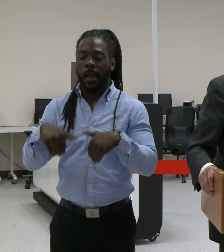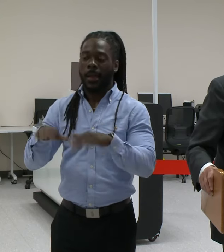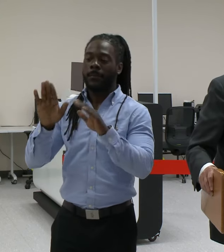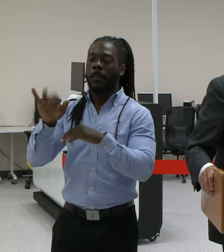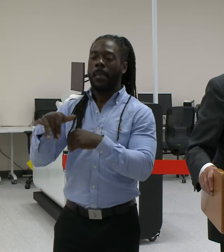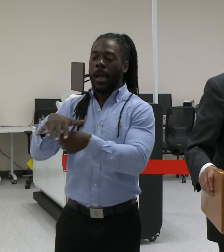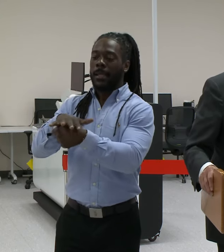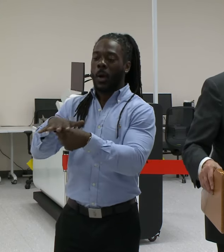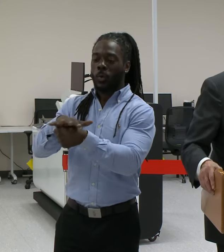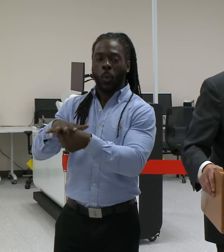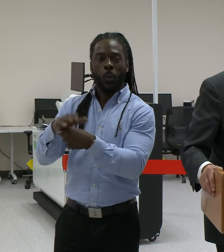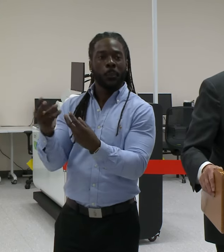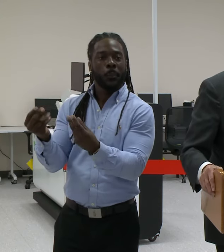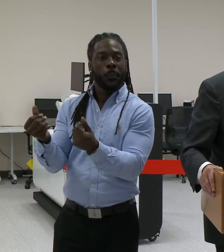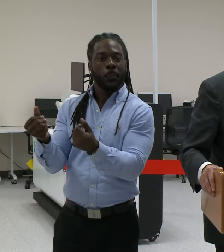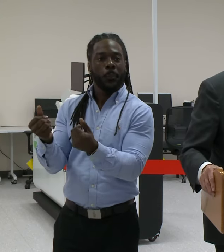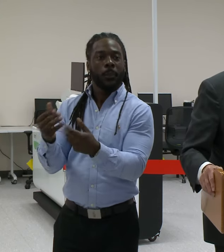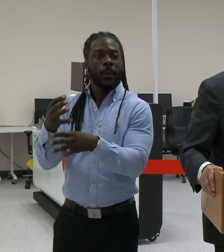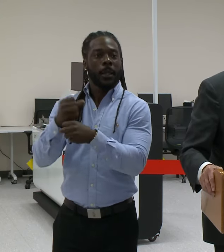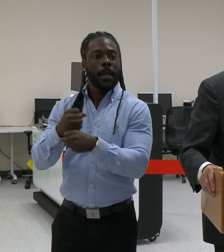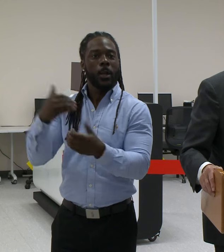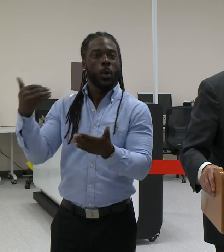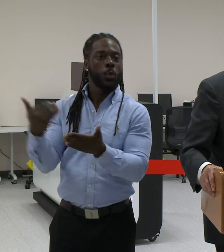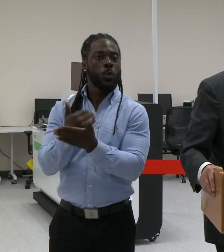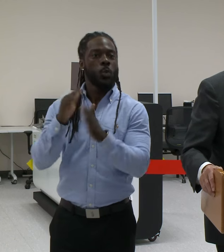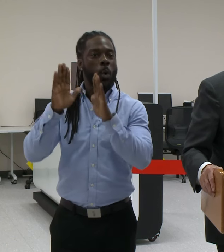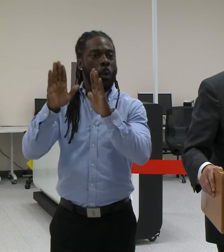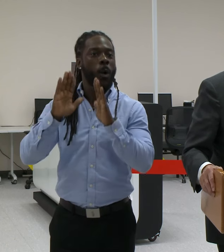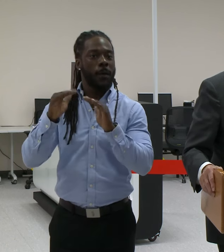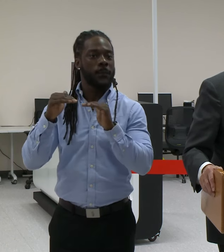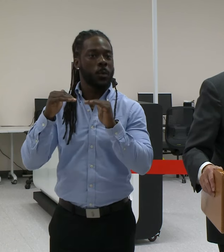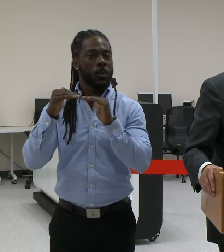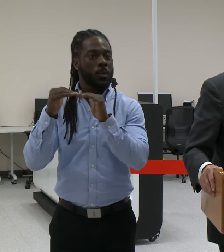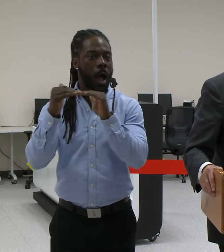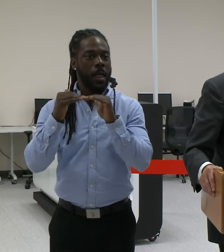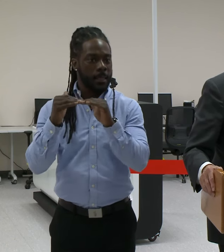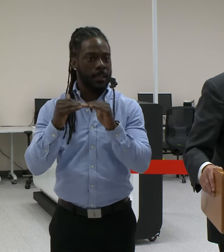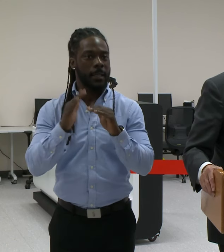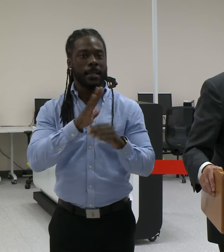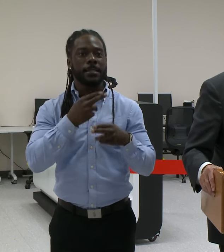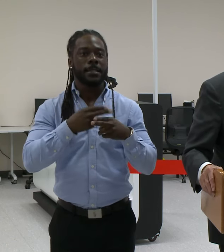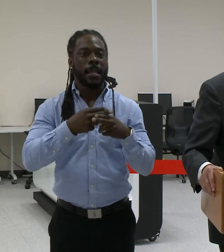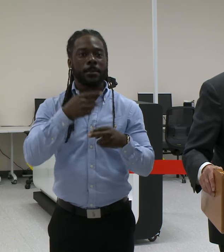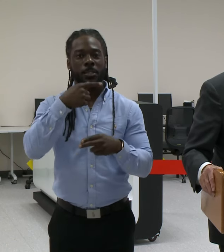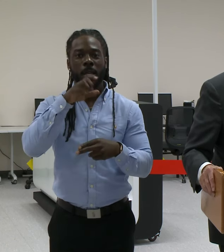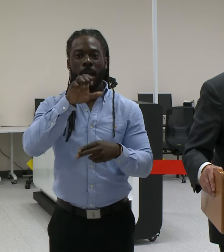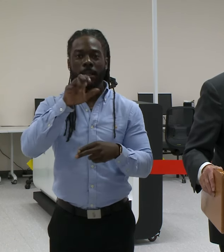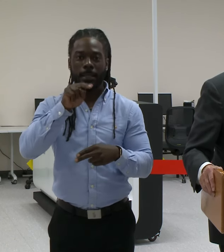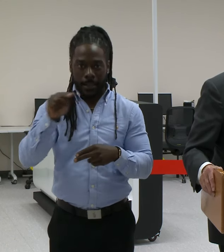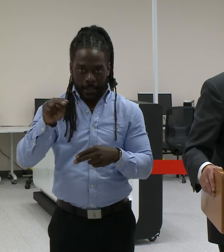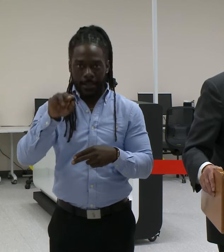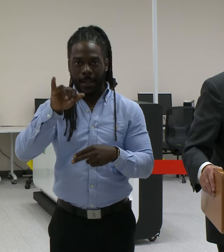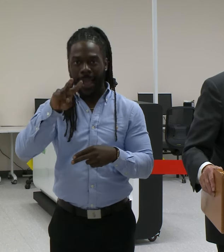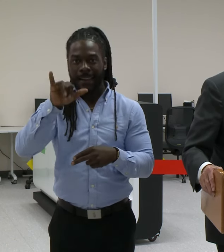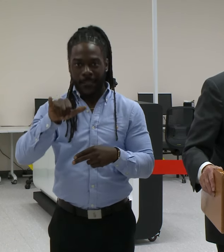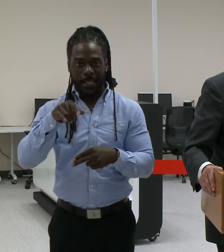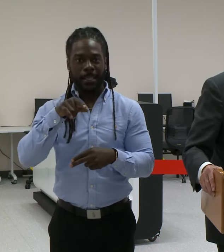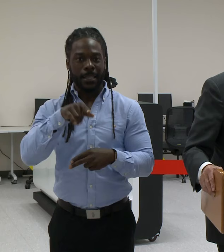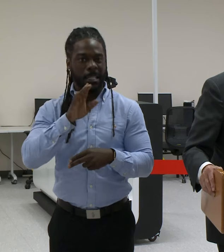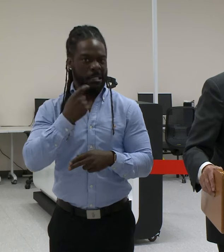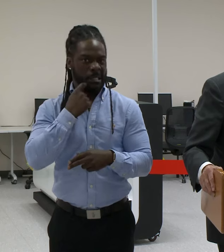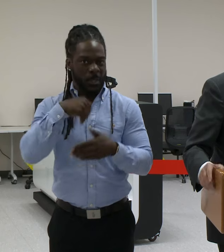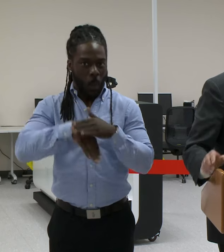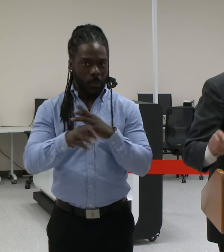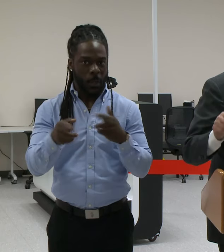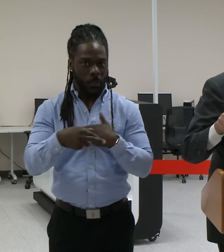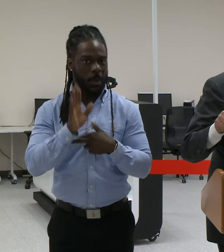to get a wonderful new colleague. His name is Glenn Ivey. He just walked into the room. He's going to be speaking to you